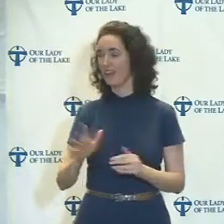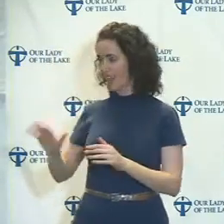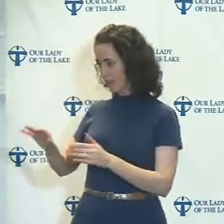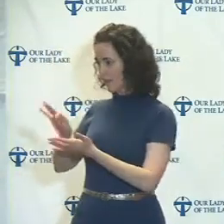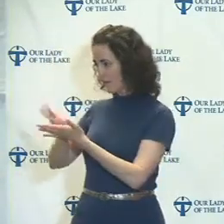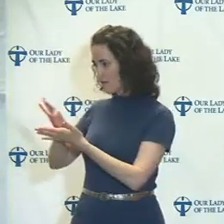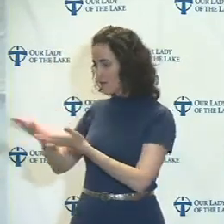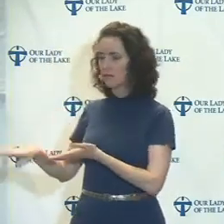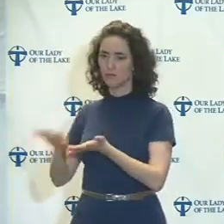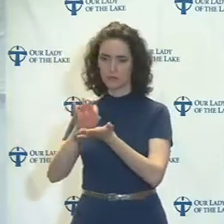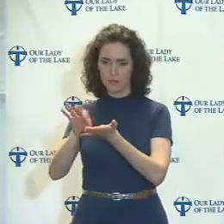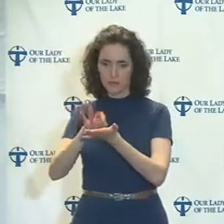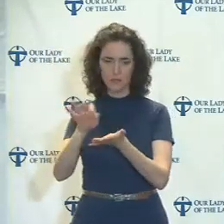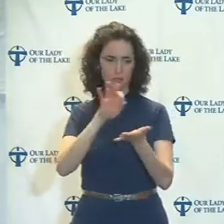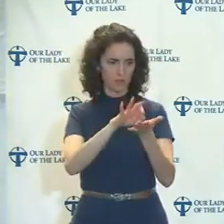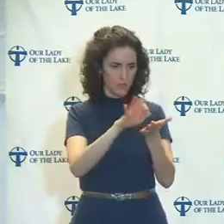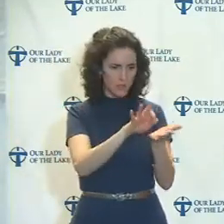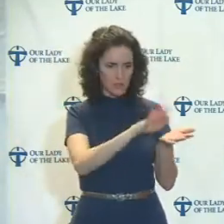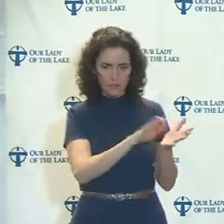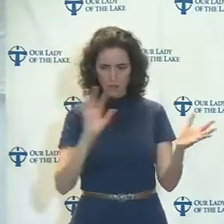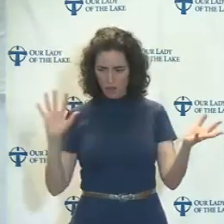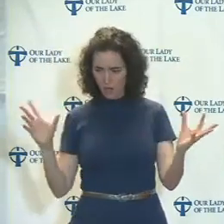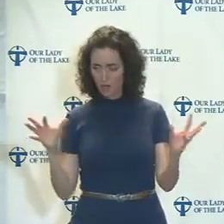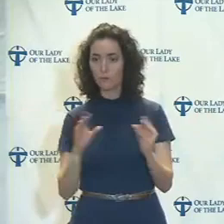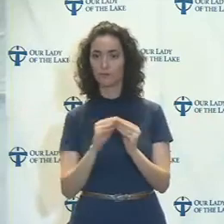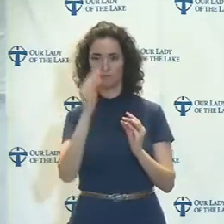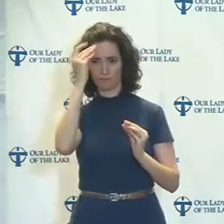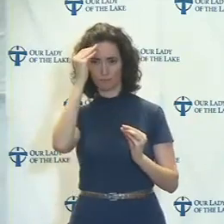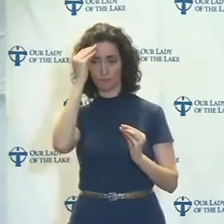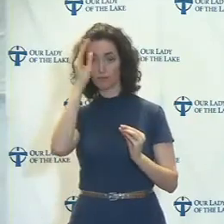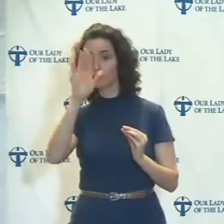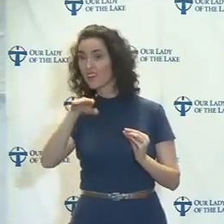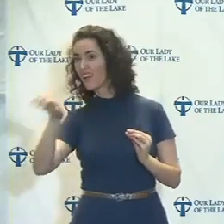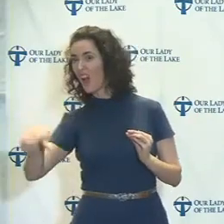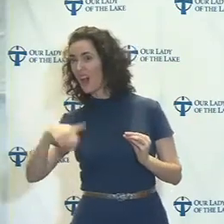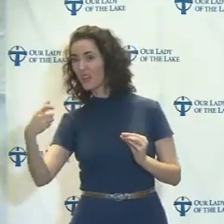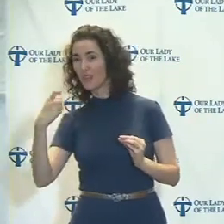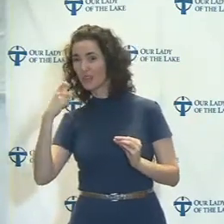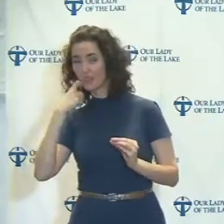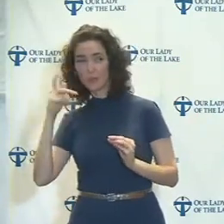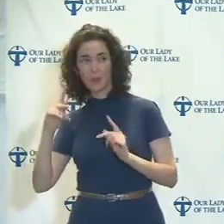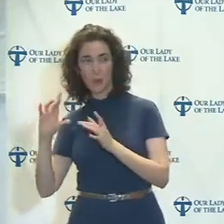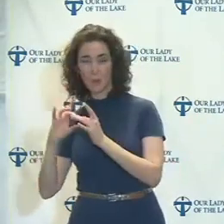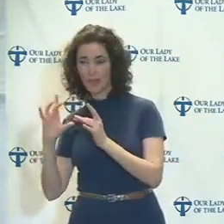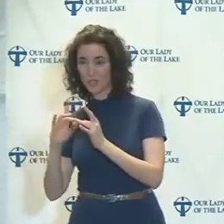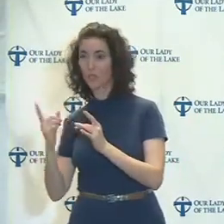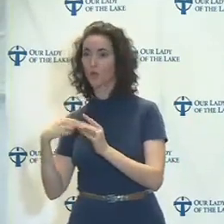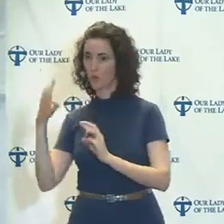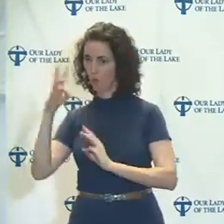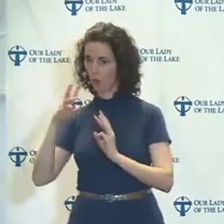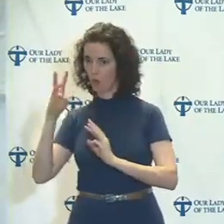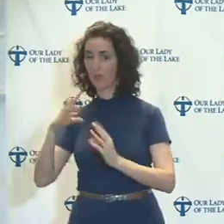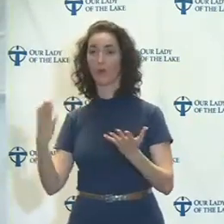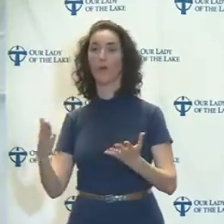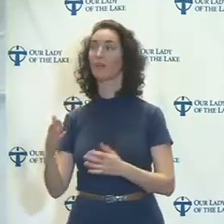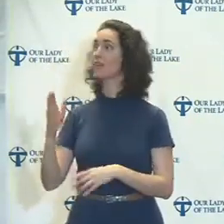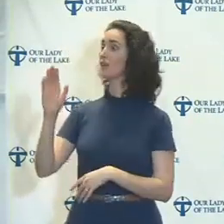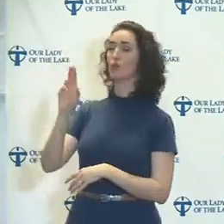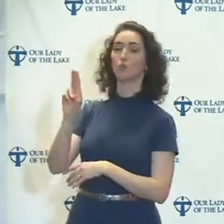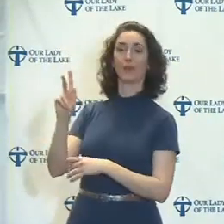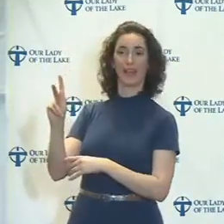And then we are also really worried about something that was mentioned a few minutes ago, and that is the new UK variant,